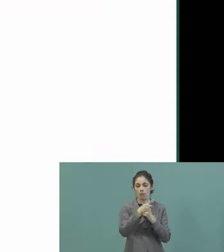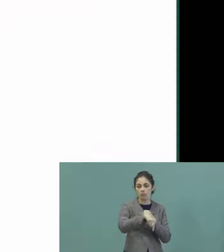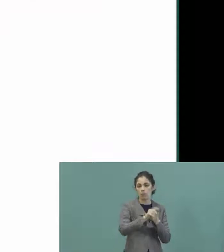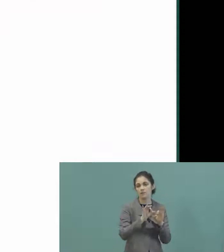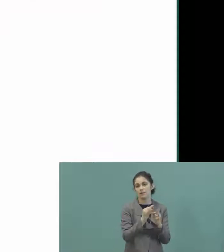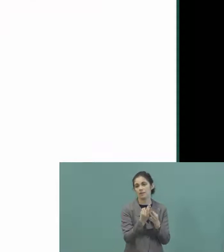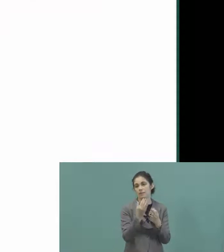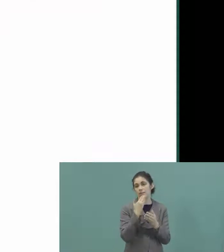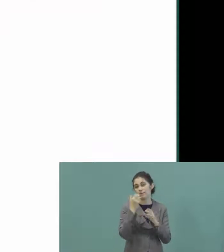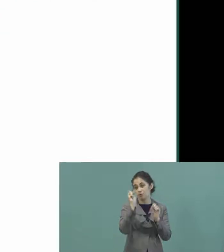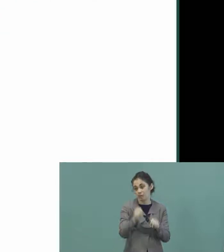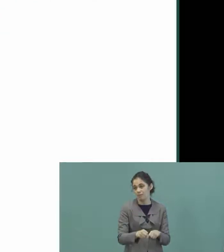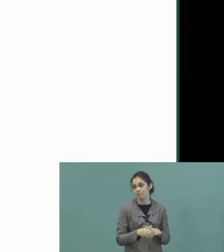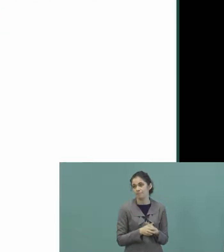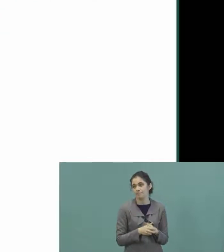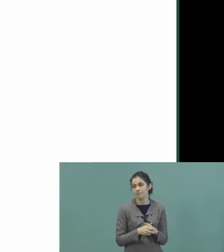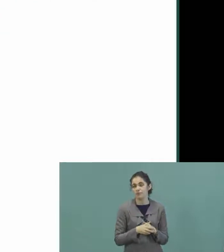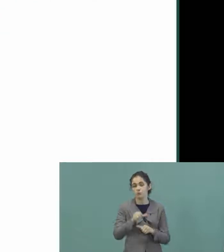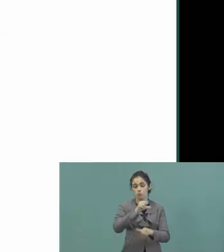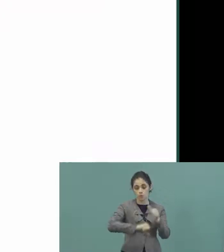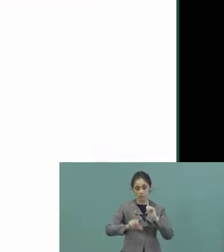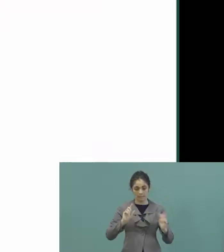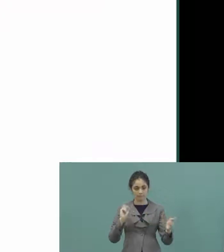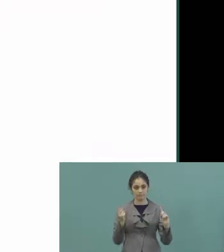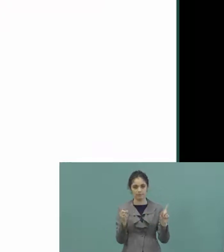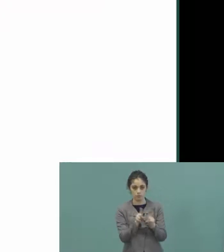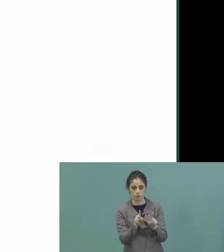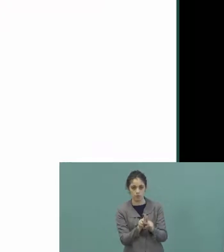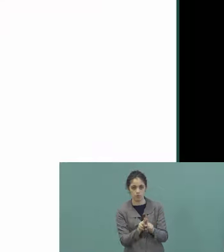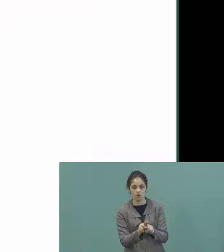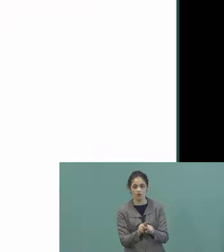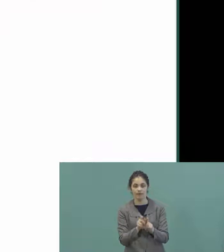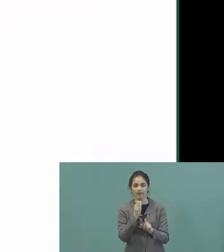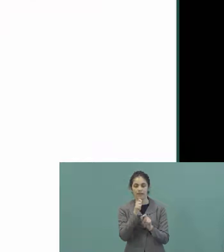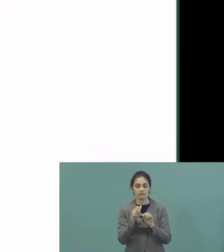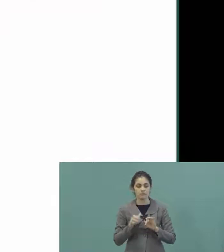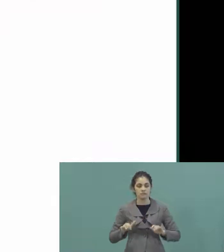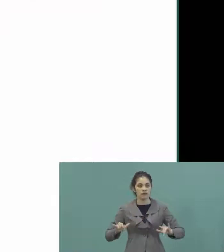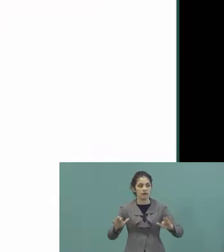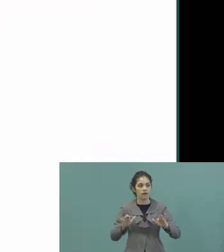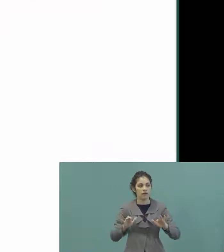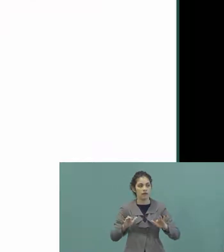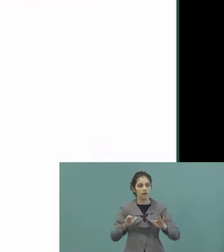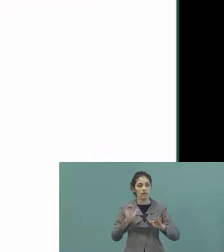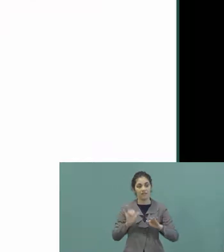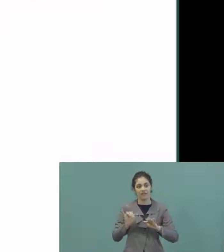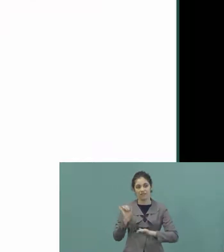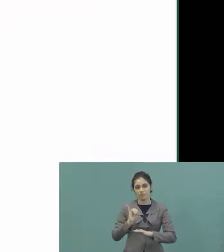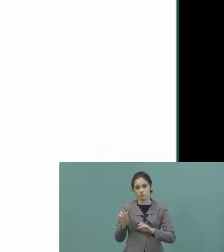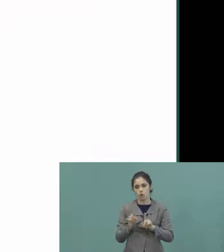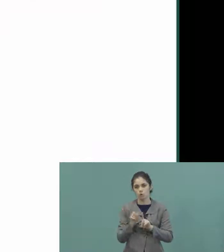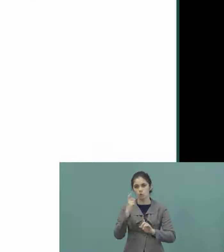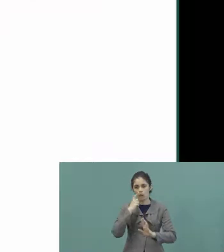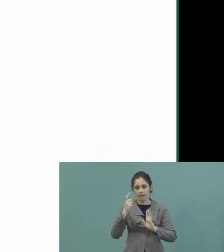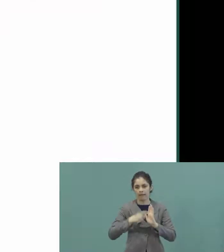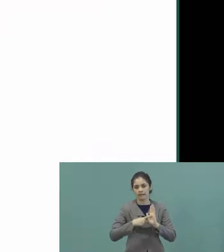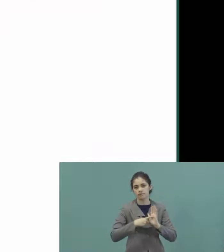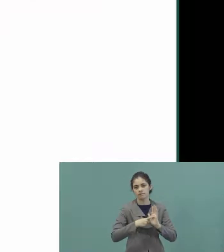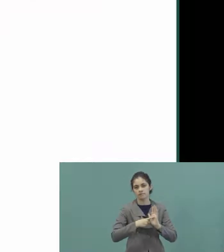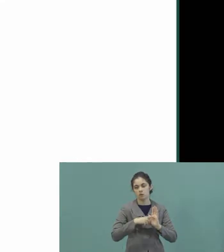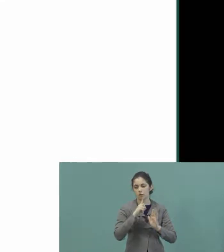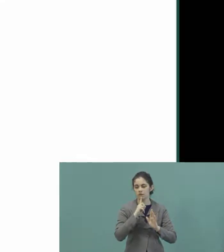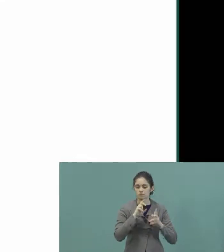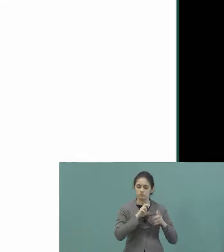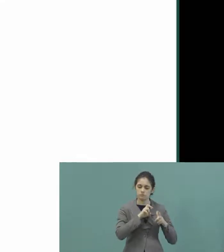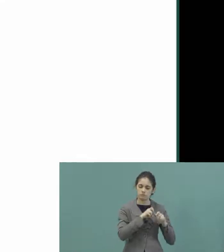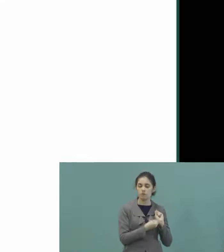best you can, socially distanced and not transmitting the infection anymore, but recognize how very